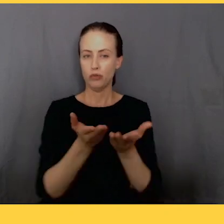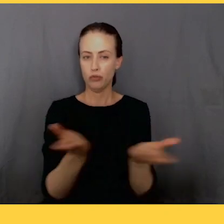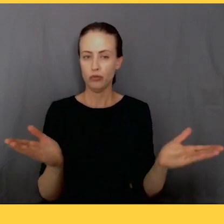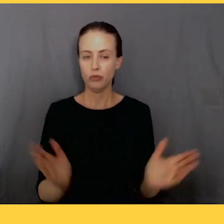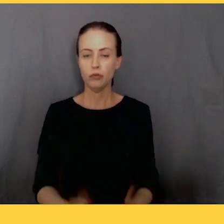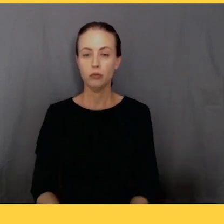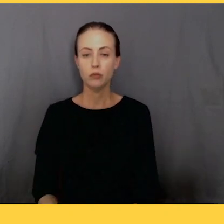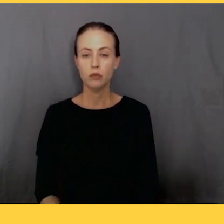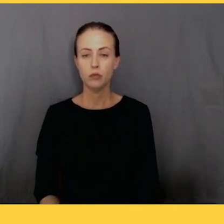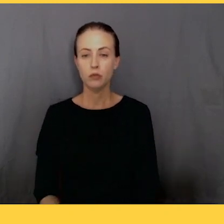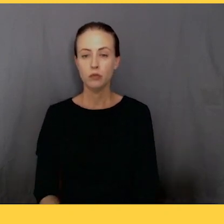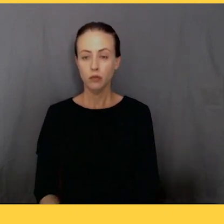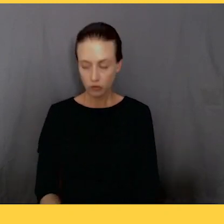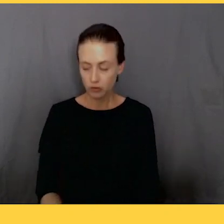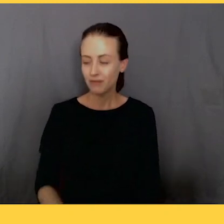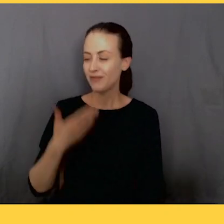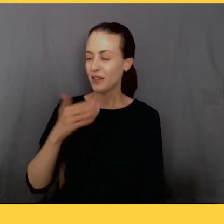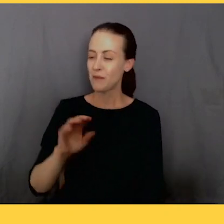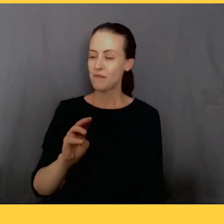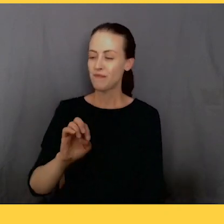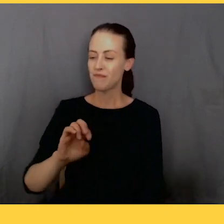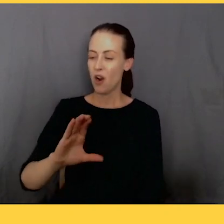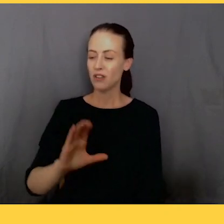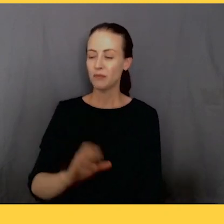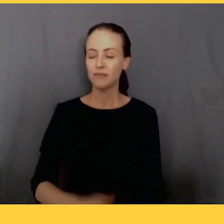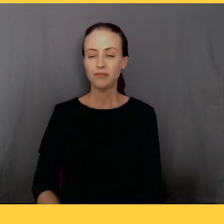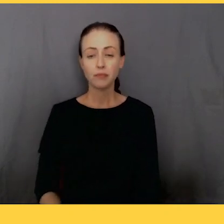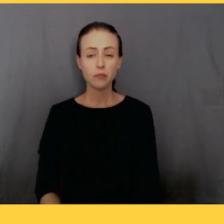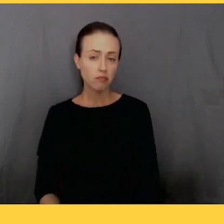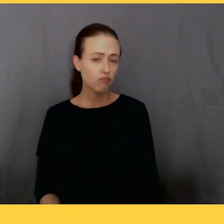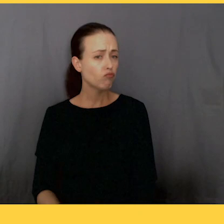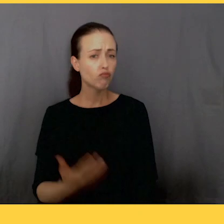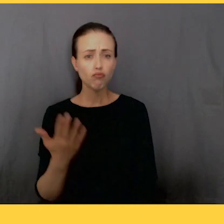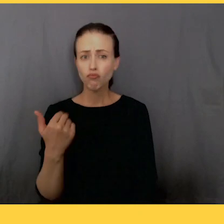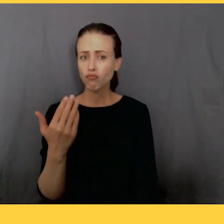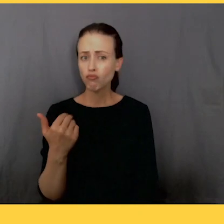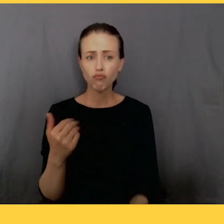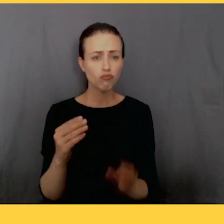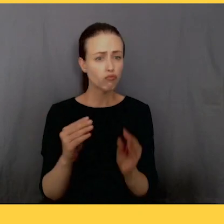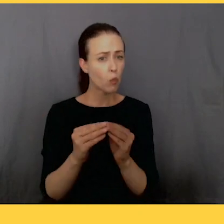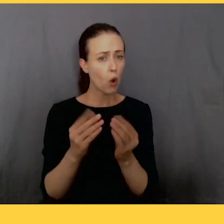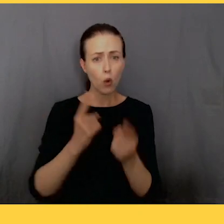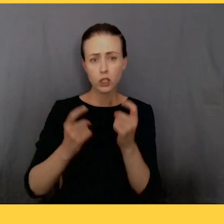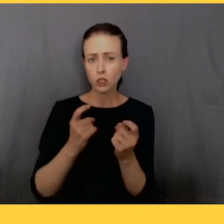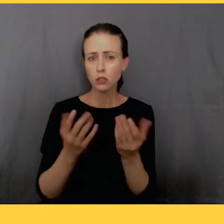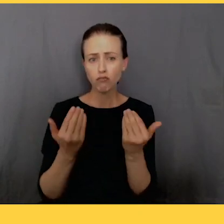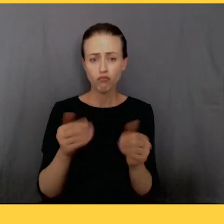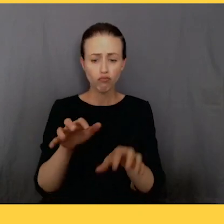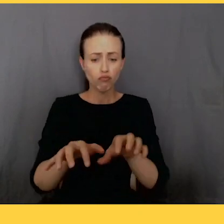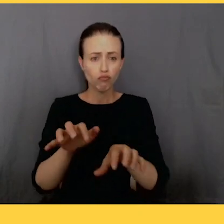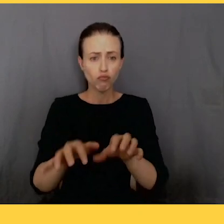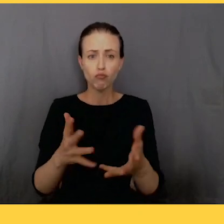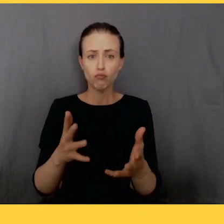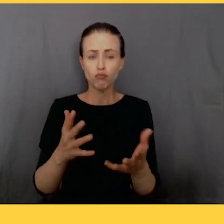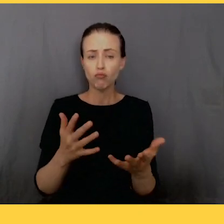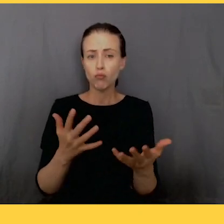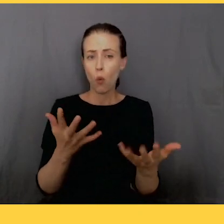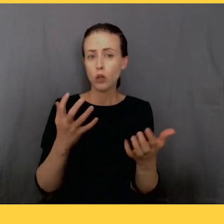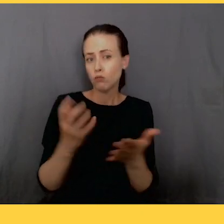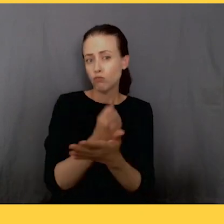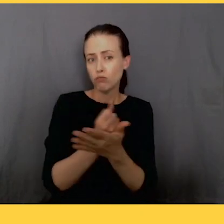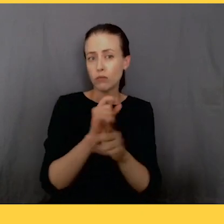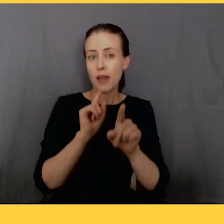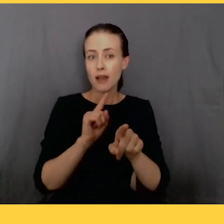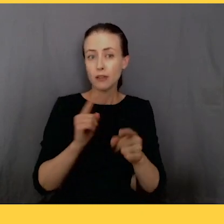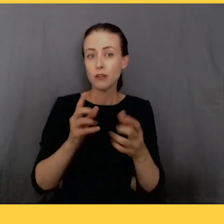Great. Thank you, Mark. Again, folks, if you have questions, please type them in the Skype Q&A. I'd love to answer as many as we